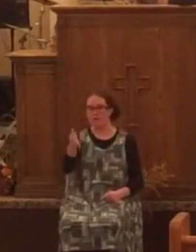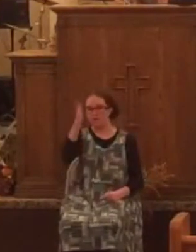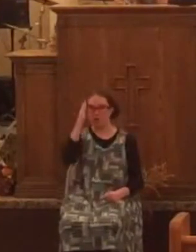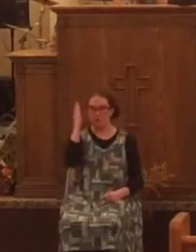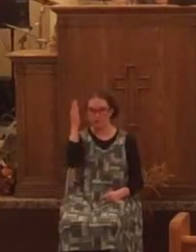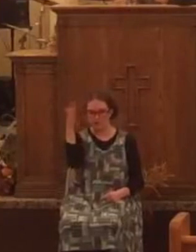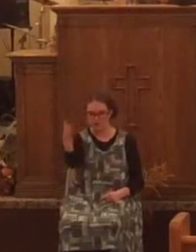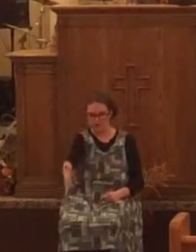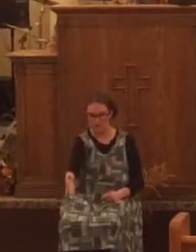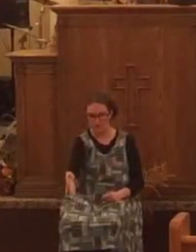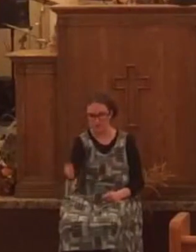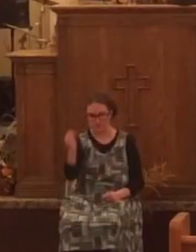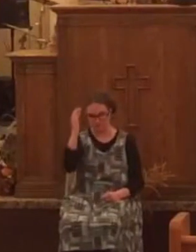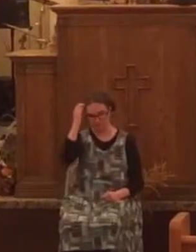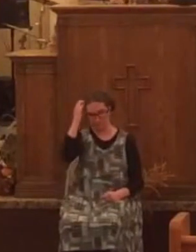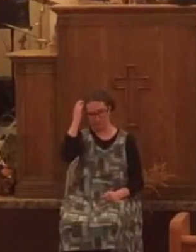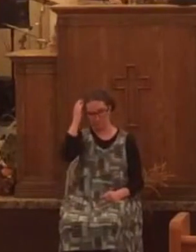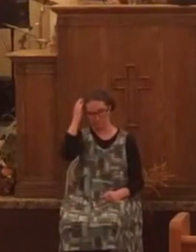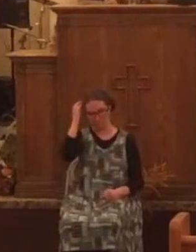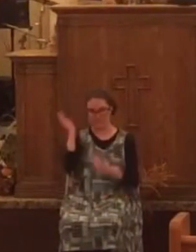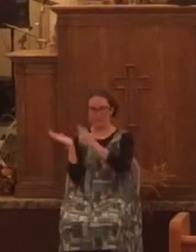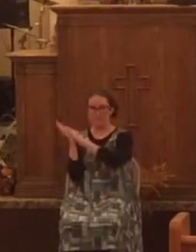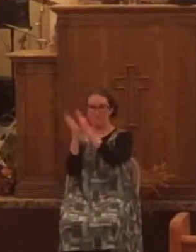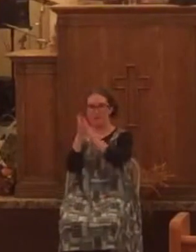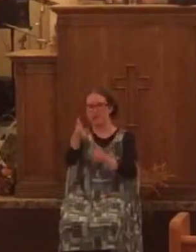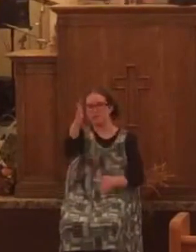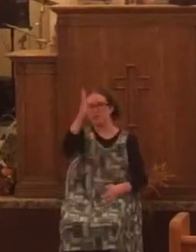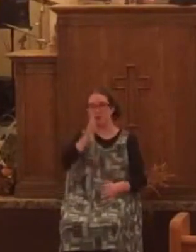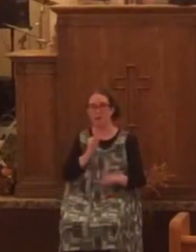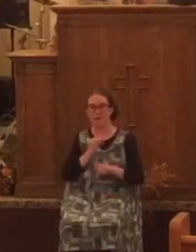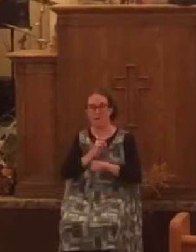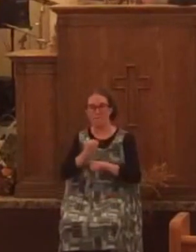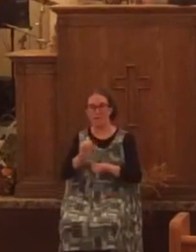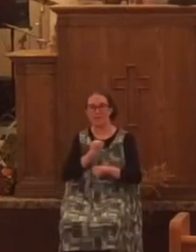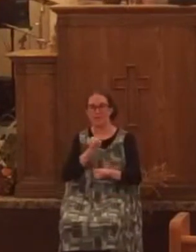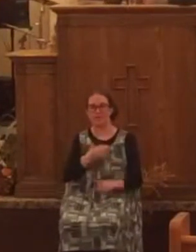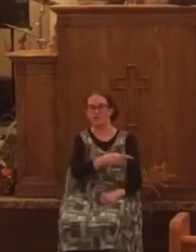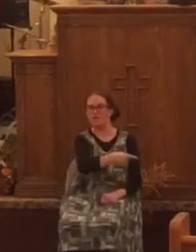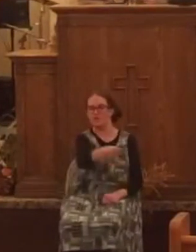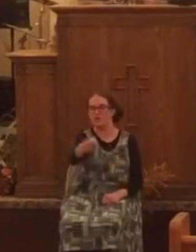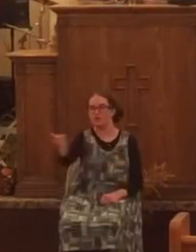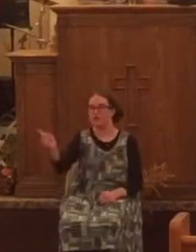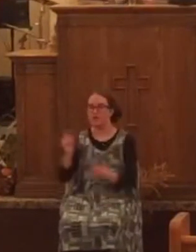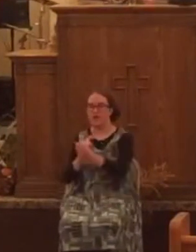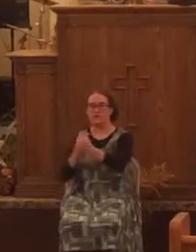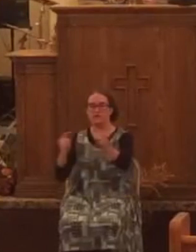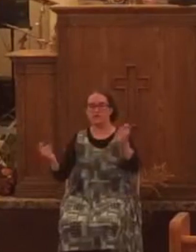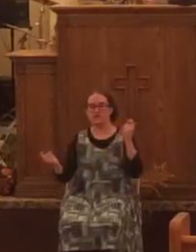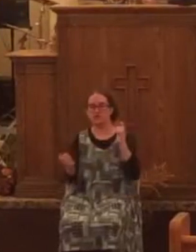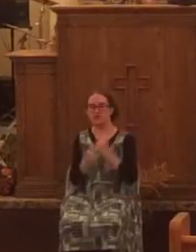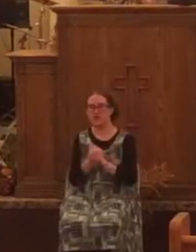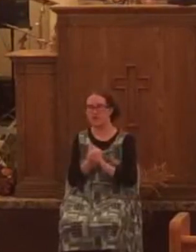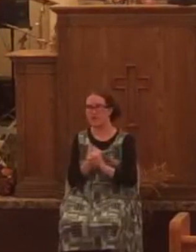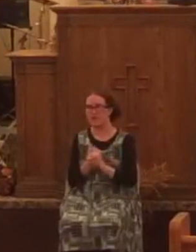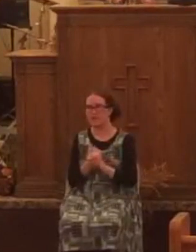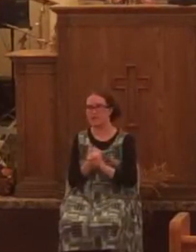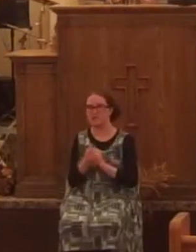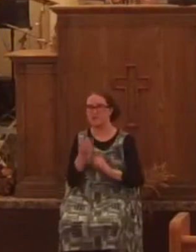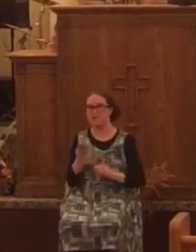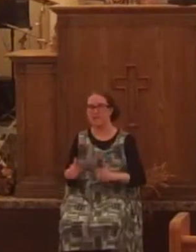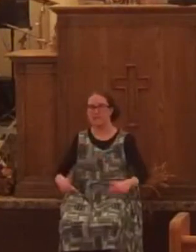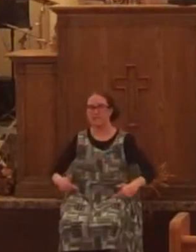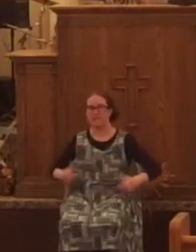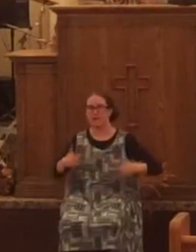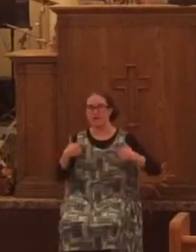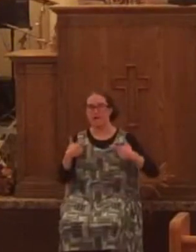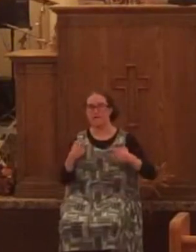to you. Praise God and minister to you and change some things in your life.